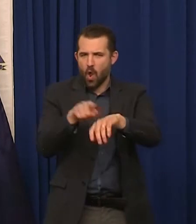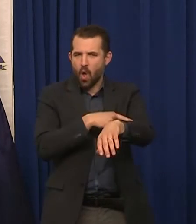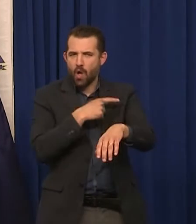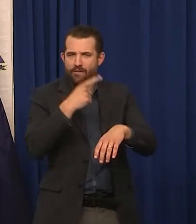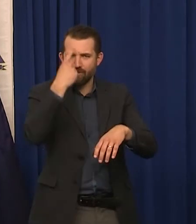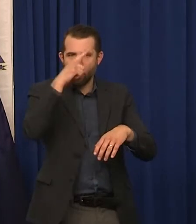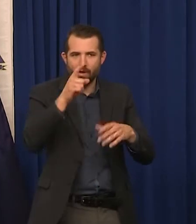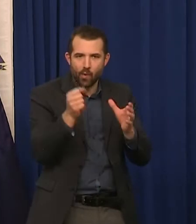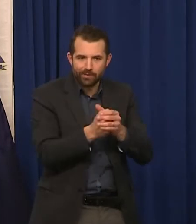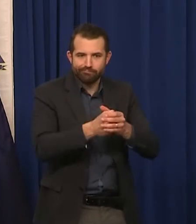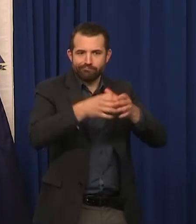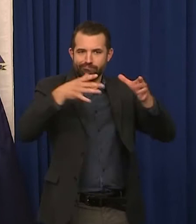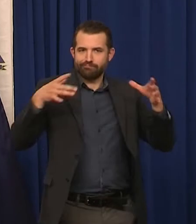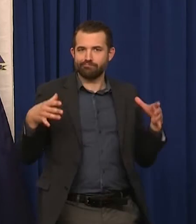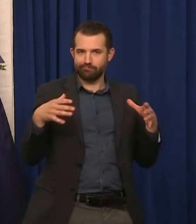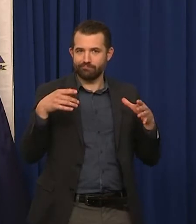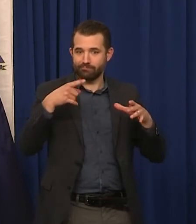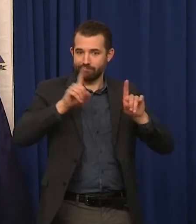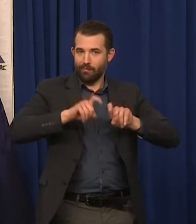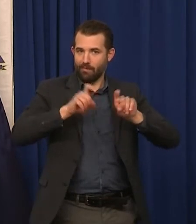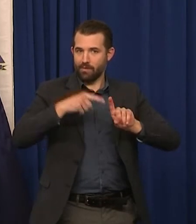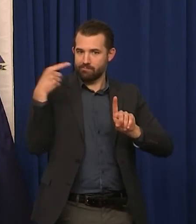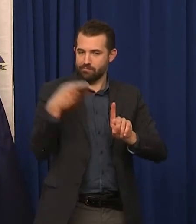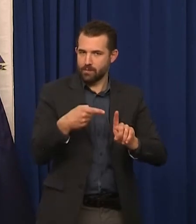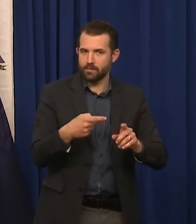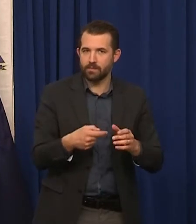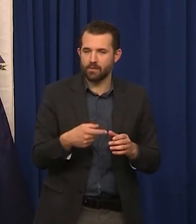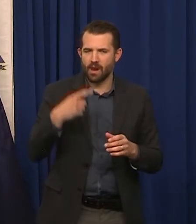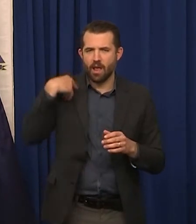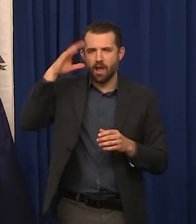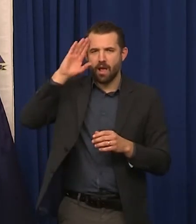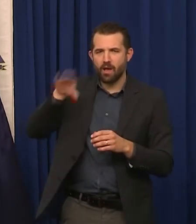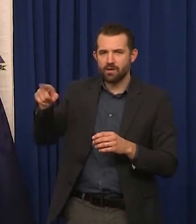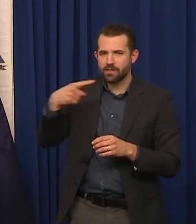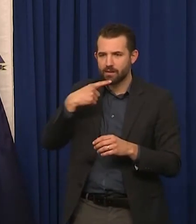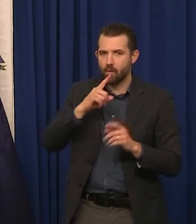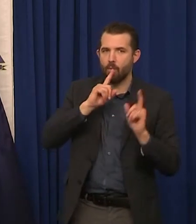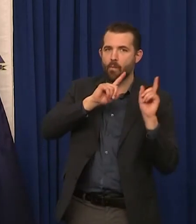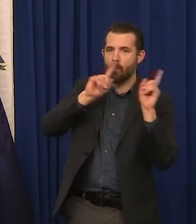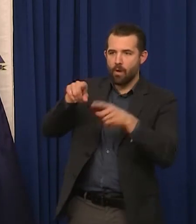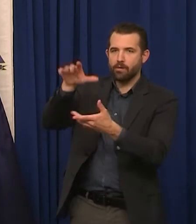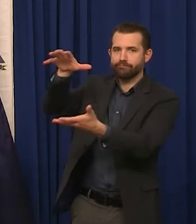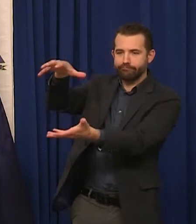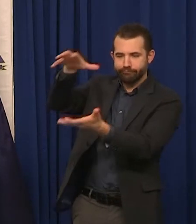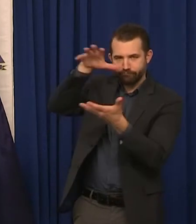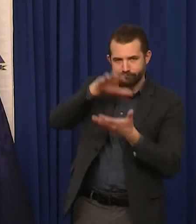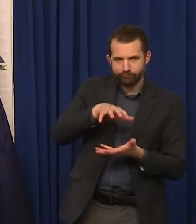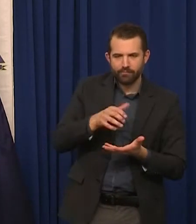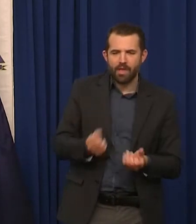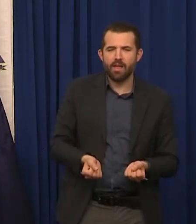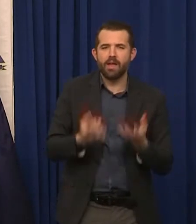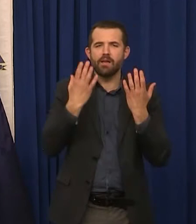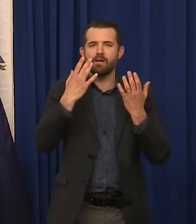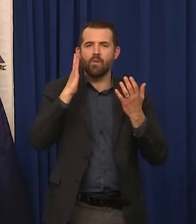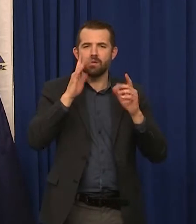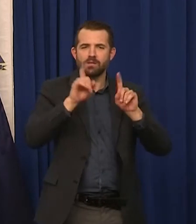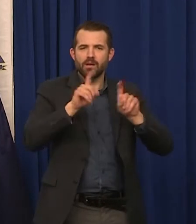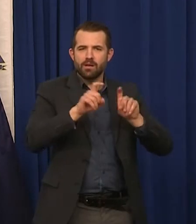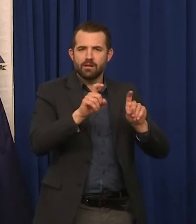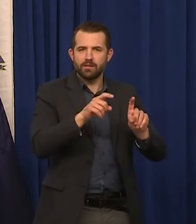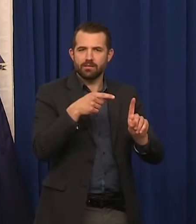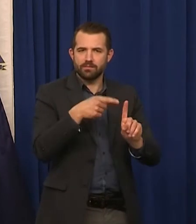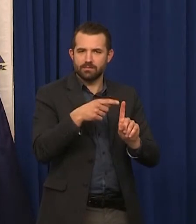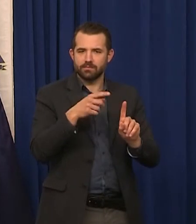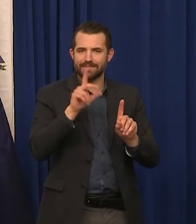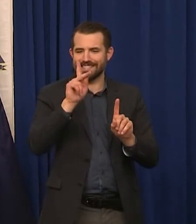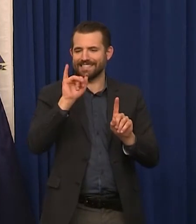amount of supplies, the amount of actual test kits, if that's an appropriate term, as well as this additional